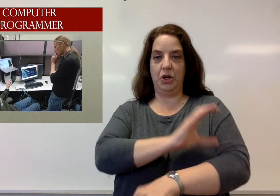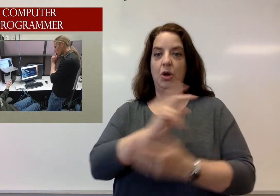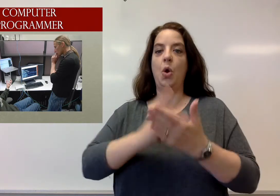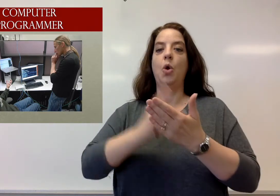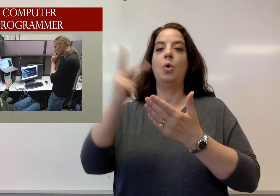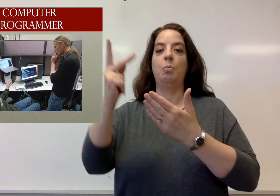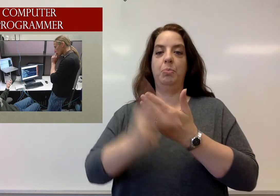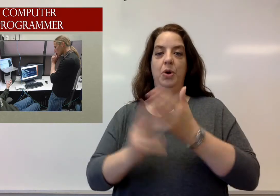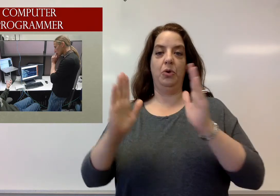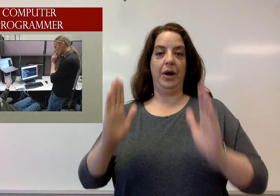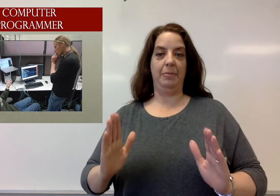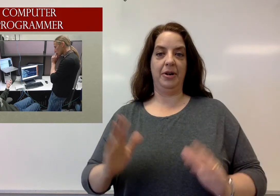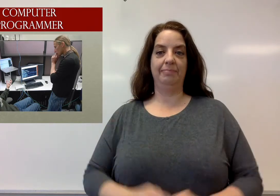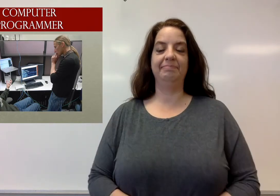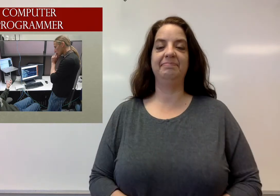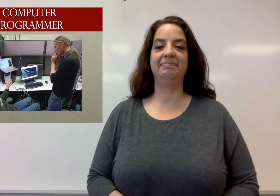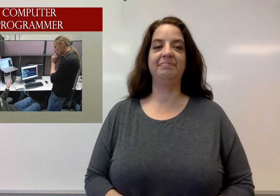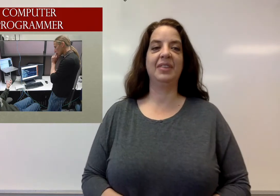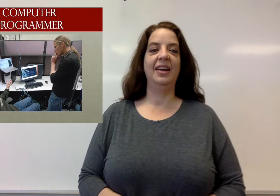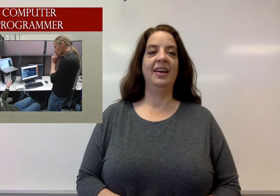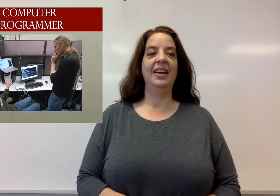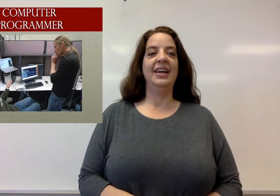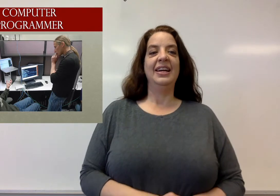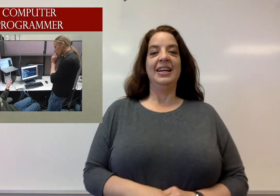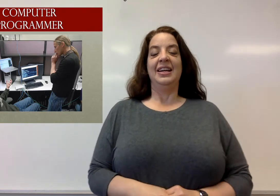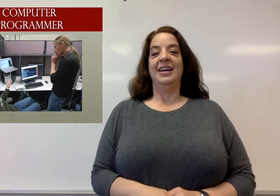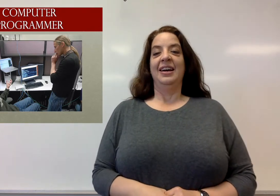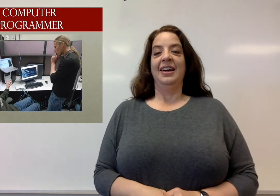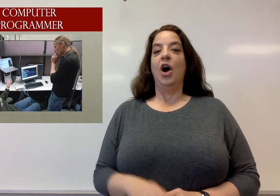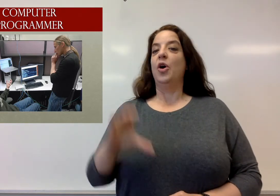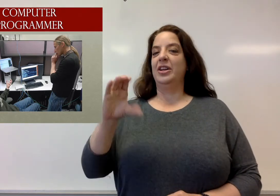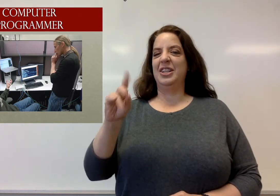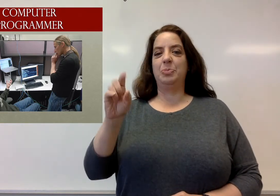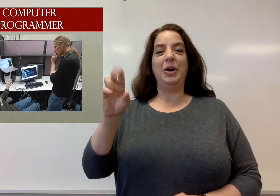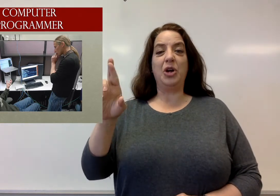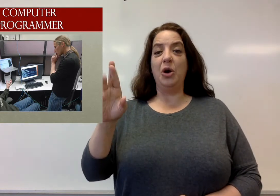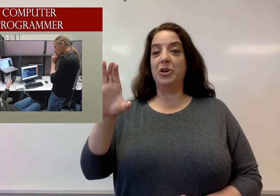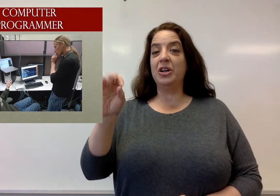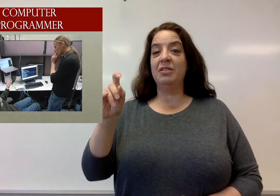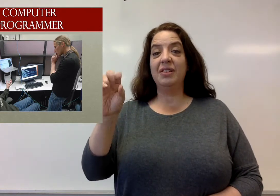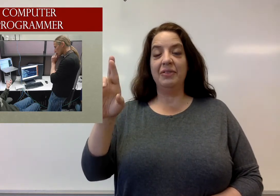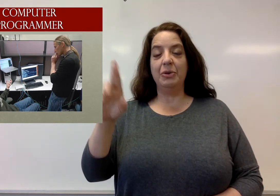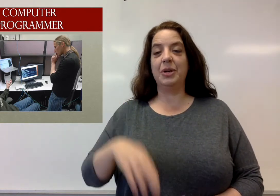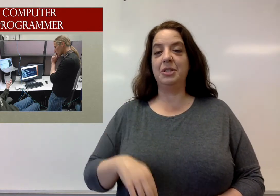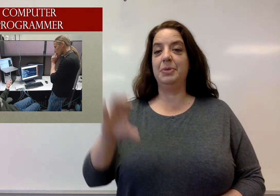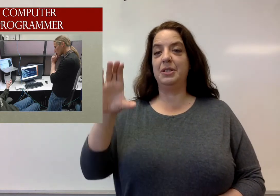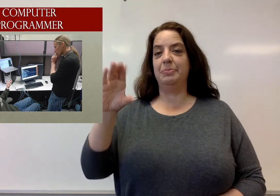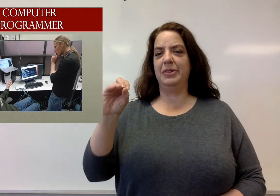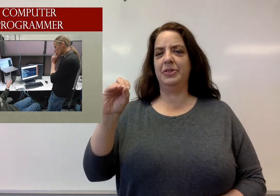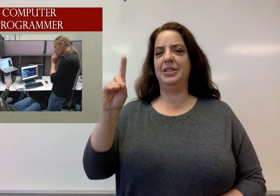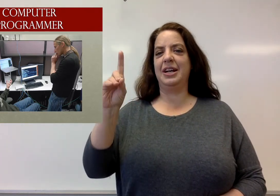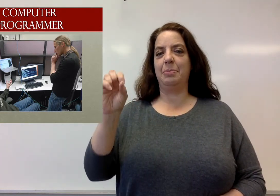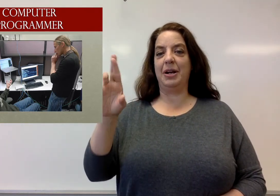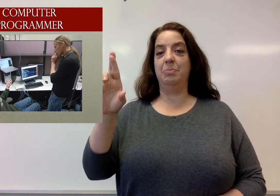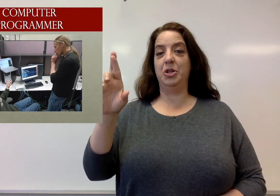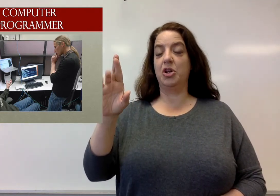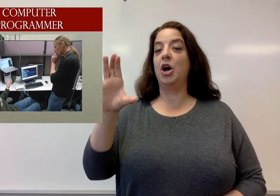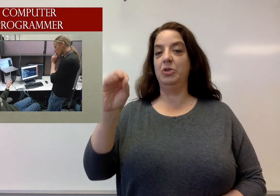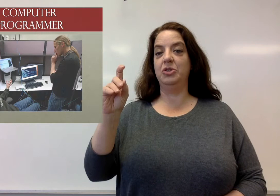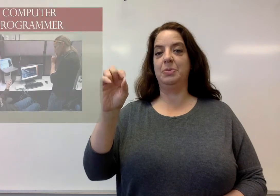or computer programmer. Or you could spell coder. If you want to specifically talk about computer code, you'd spell